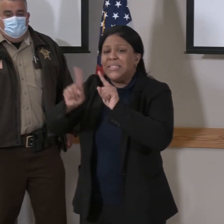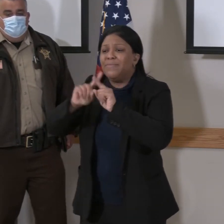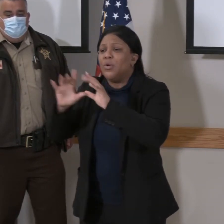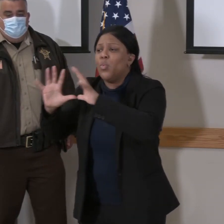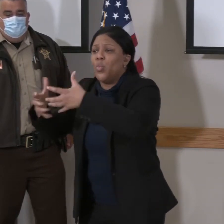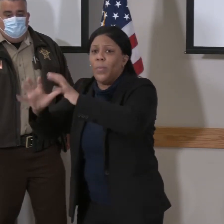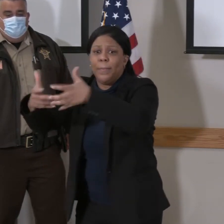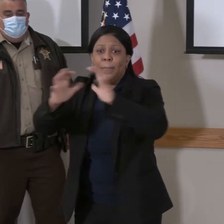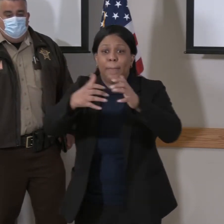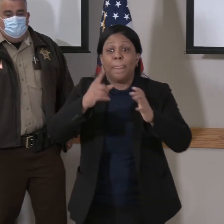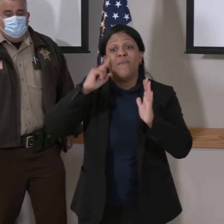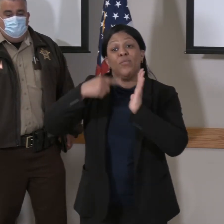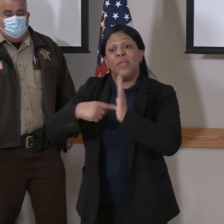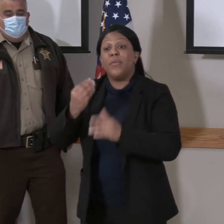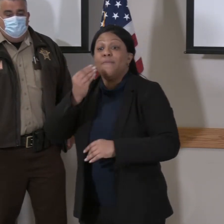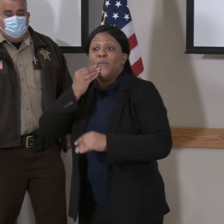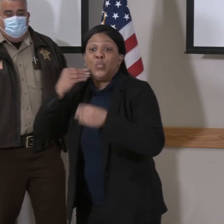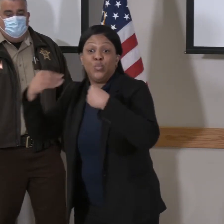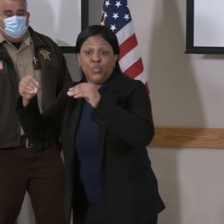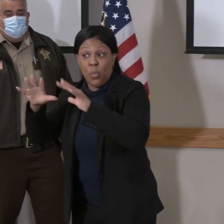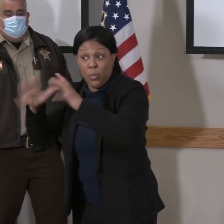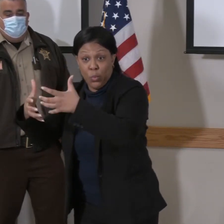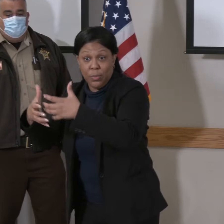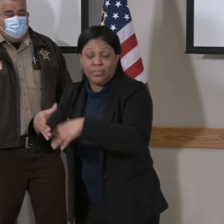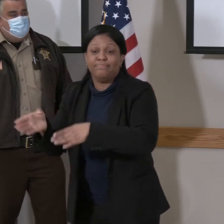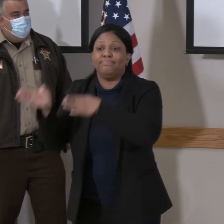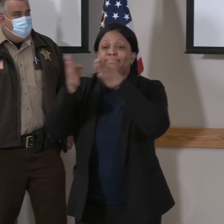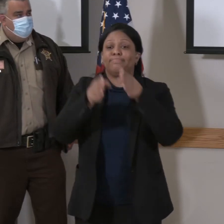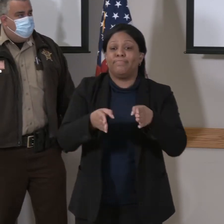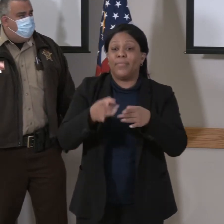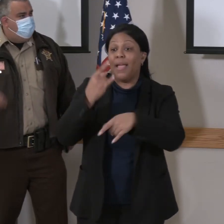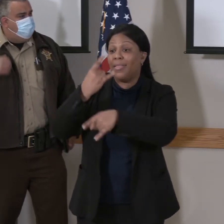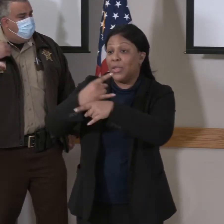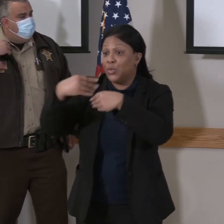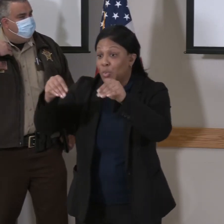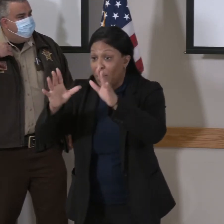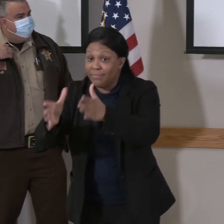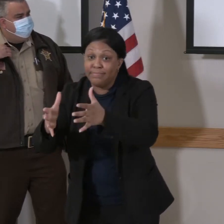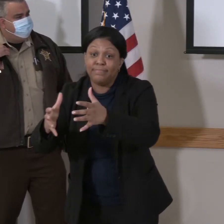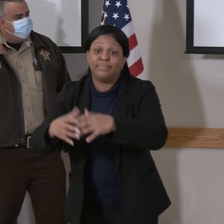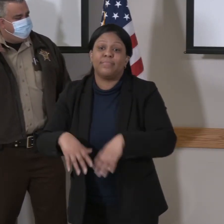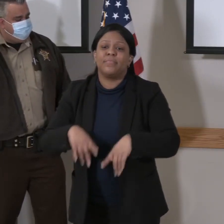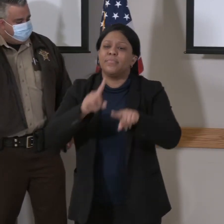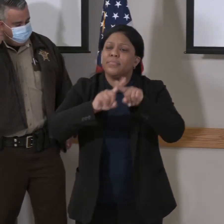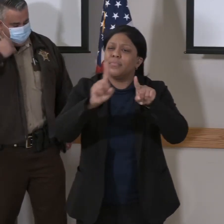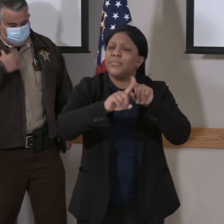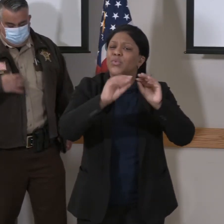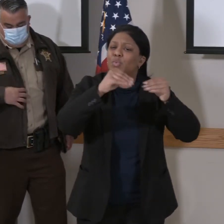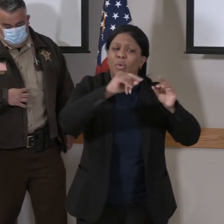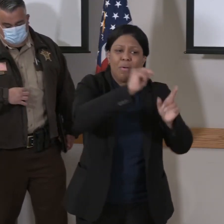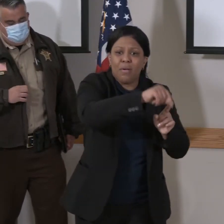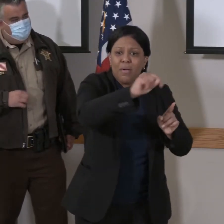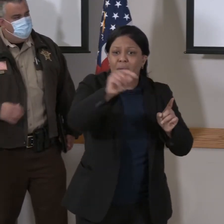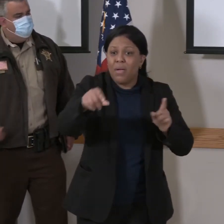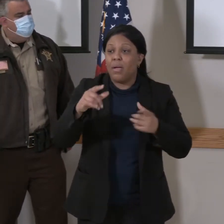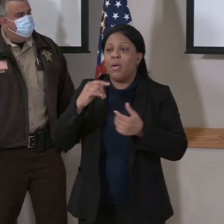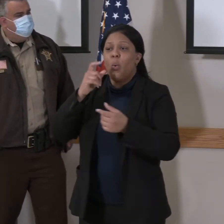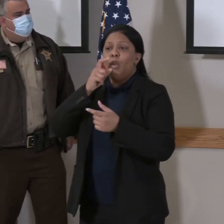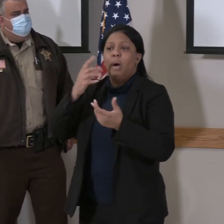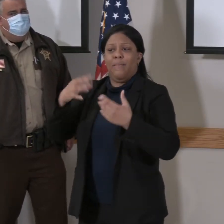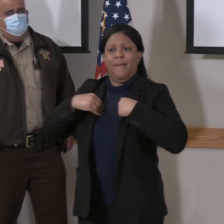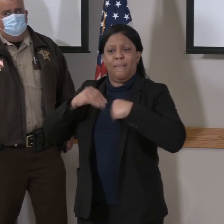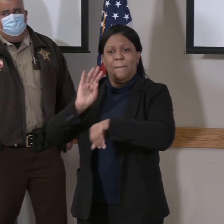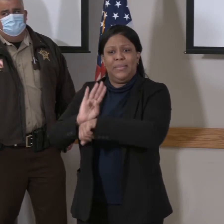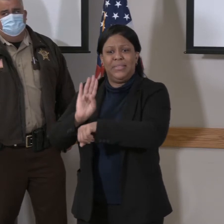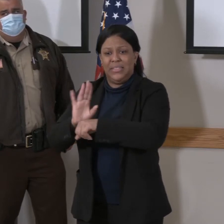going to have conversations with the pharmacies. We're going to have conversations with the liquor stores, some of the places that we saw get burned or looted in the last time, so that they